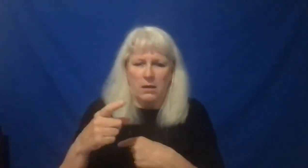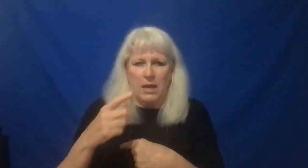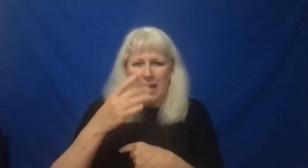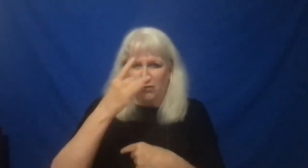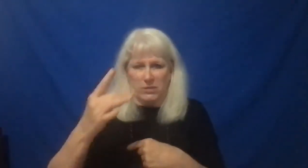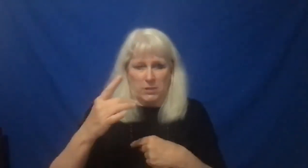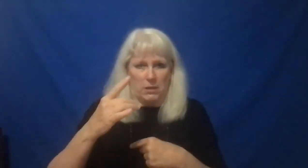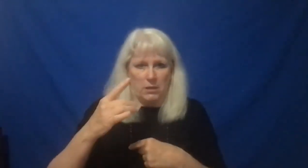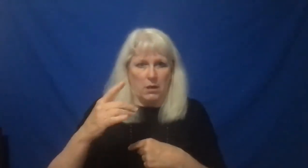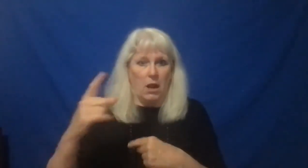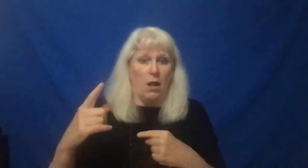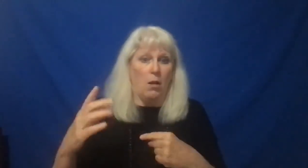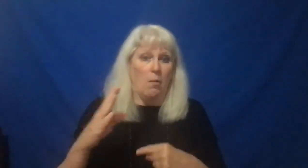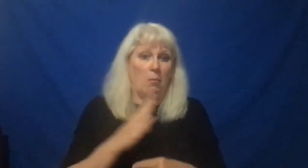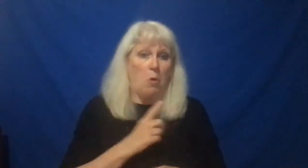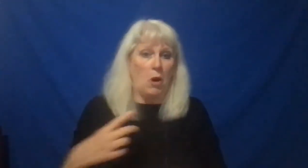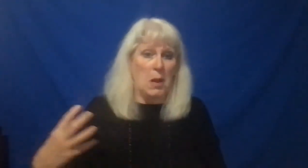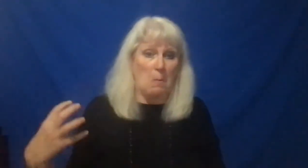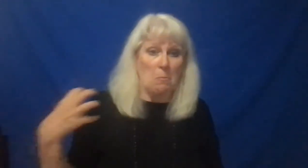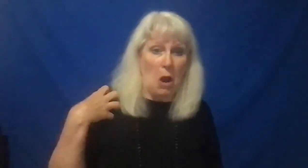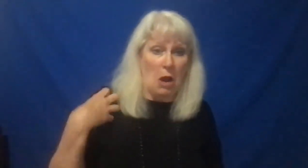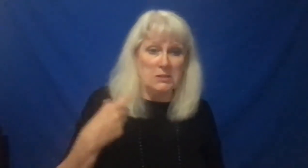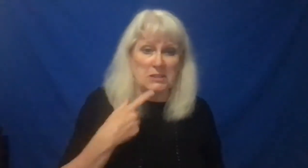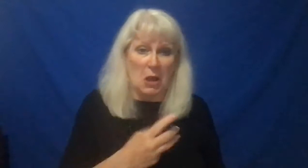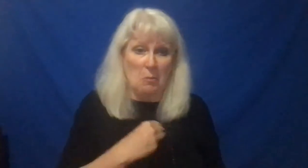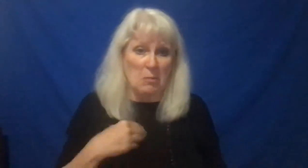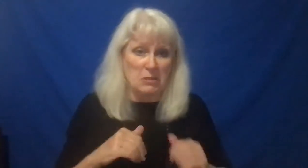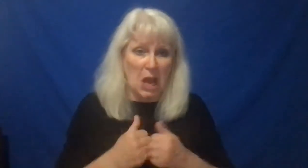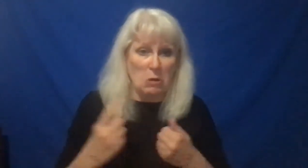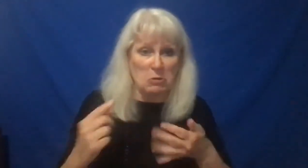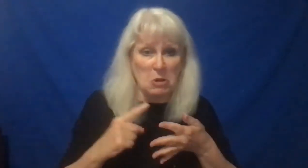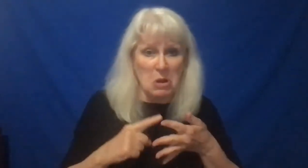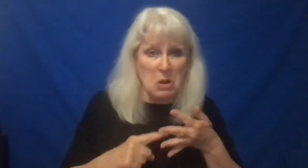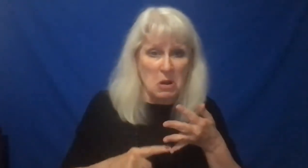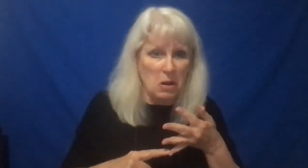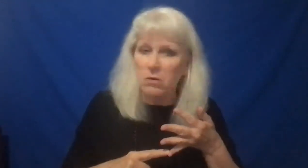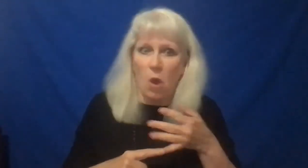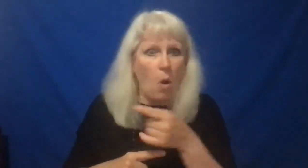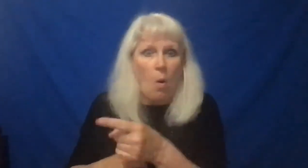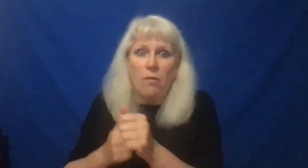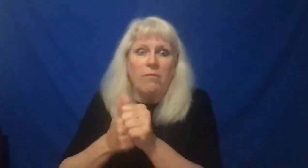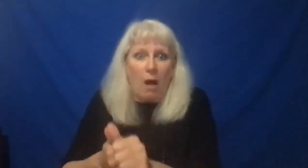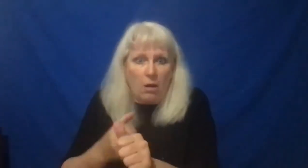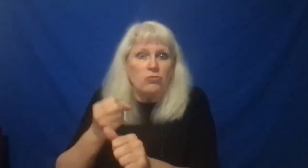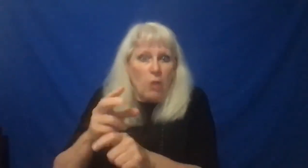a board that had 12 traditions, 12 concepts on how we